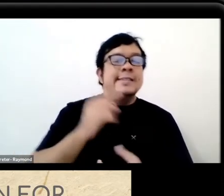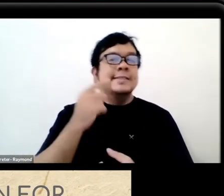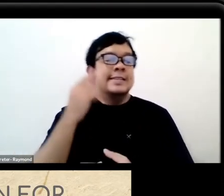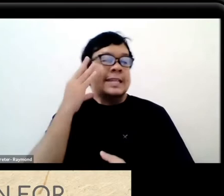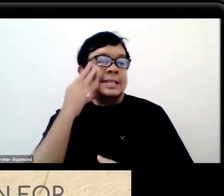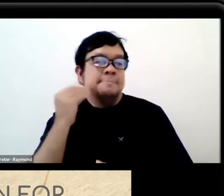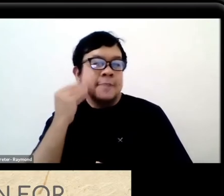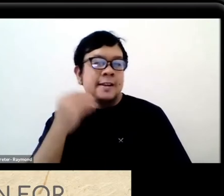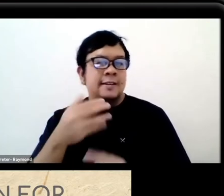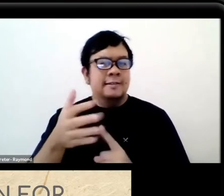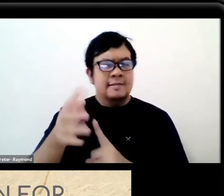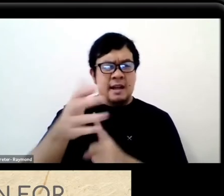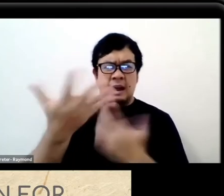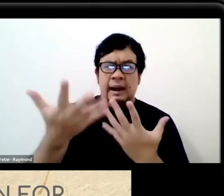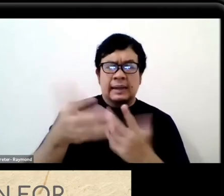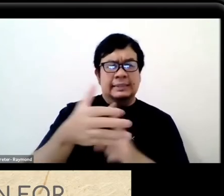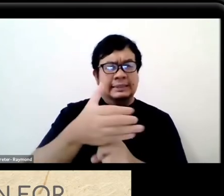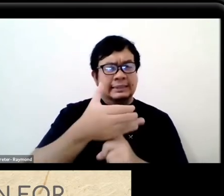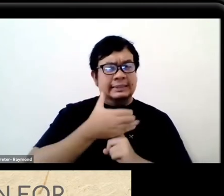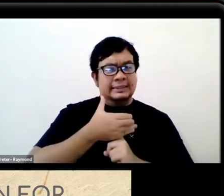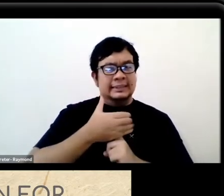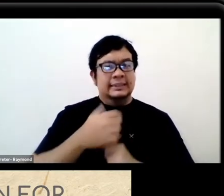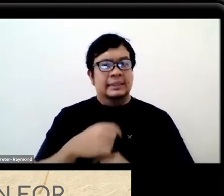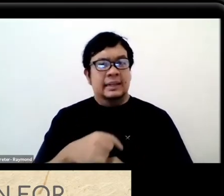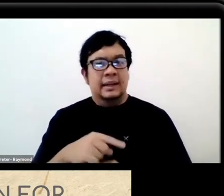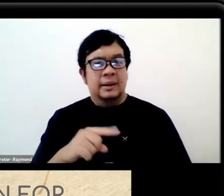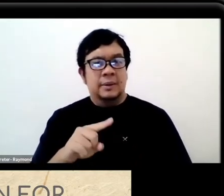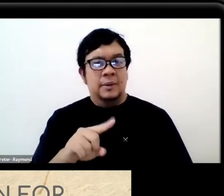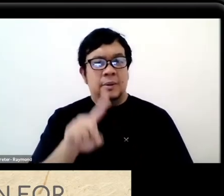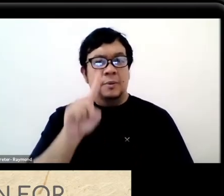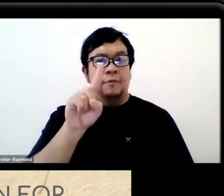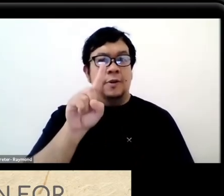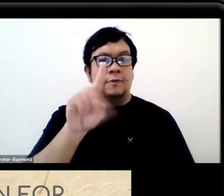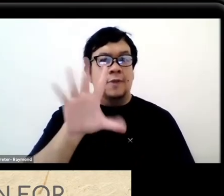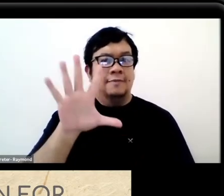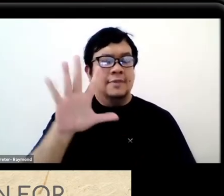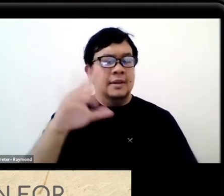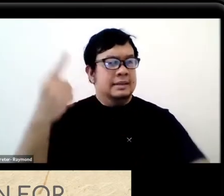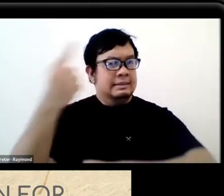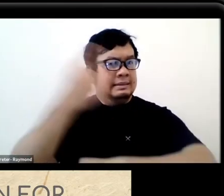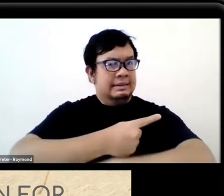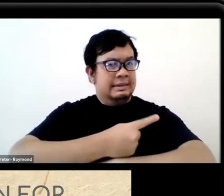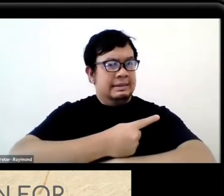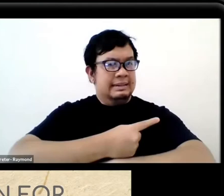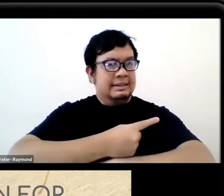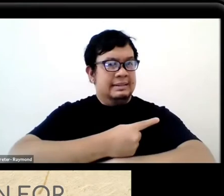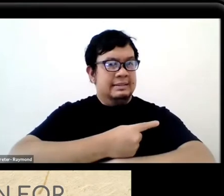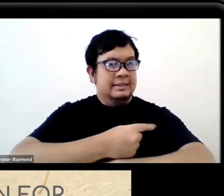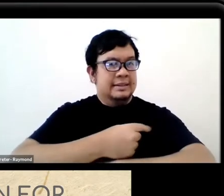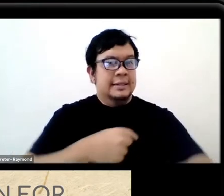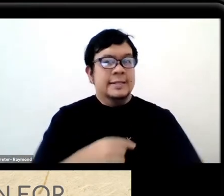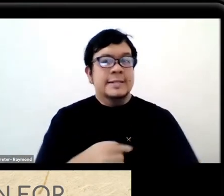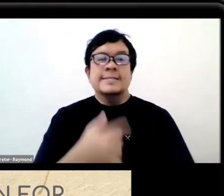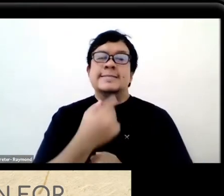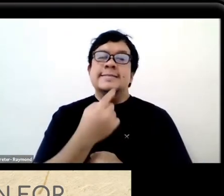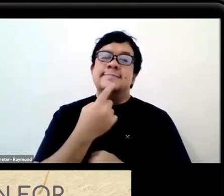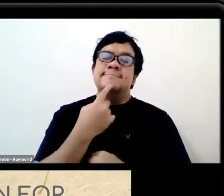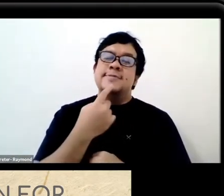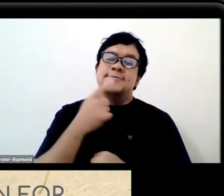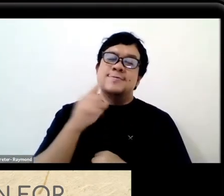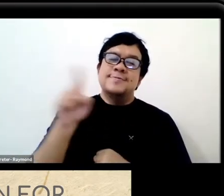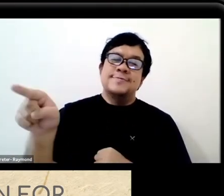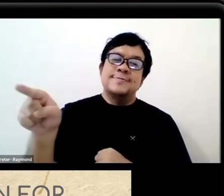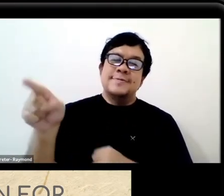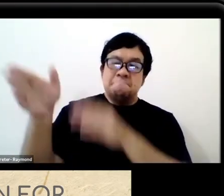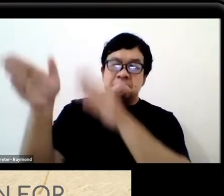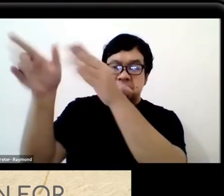15 or so days. So, you know, the longing to be with the person you love just make you, it made me write the